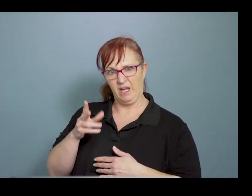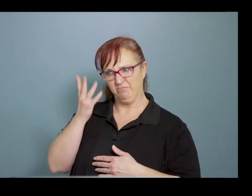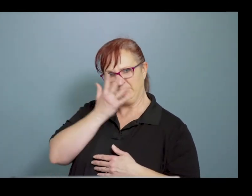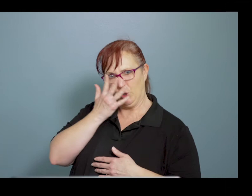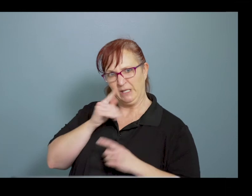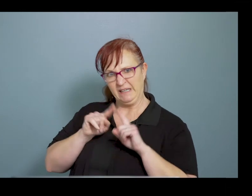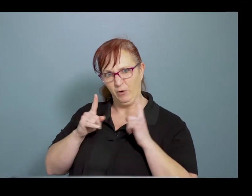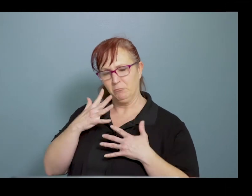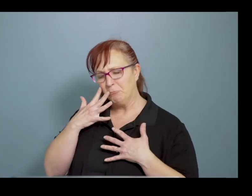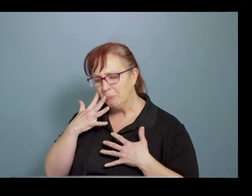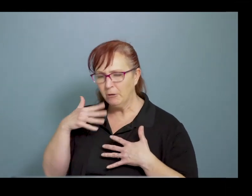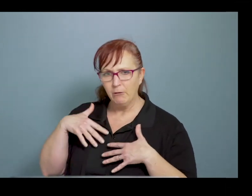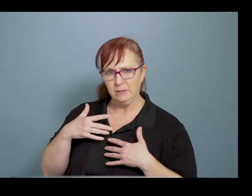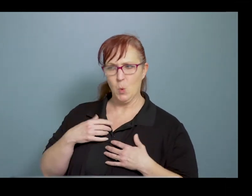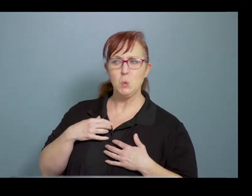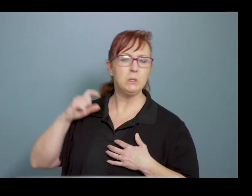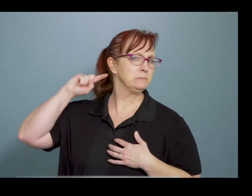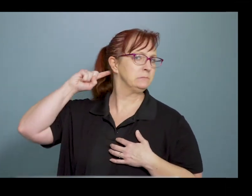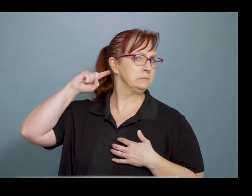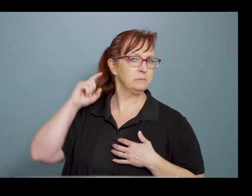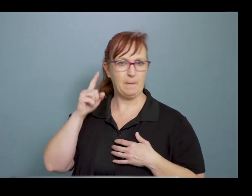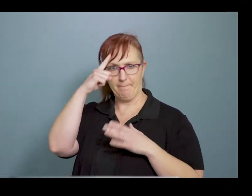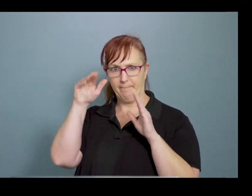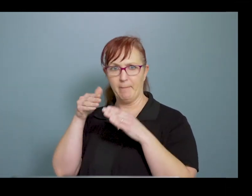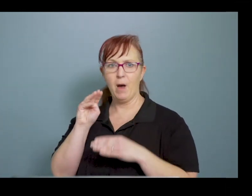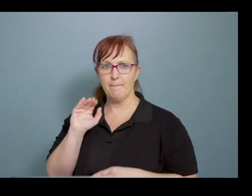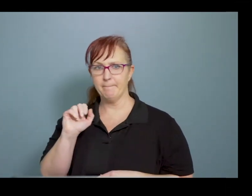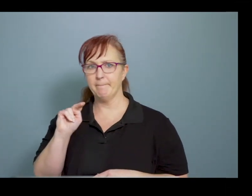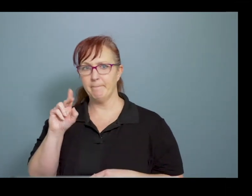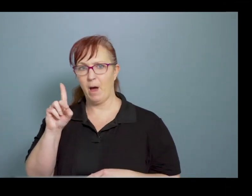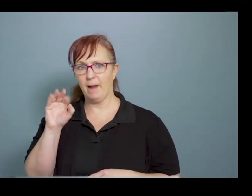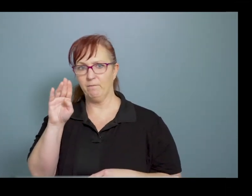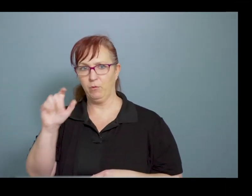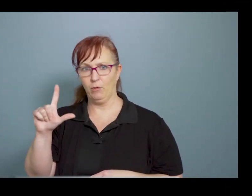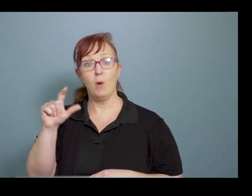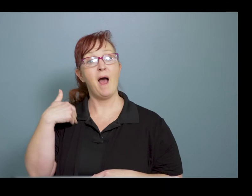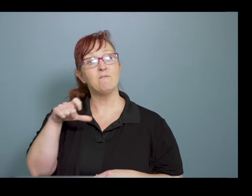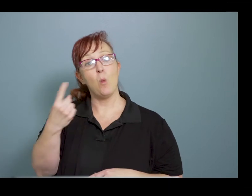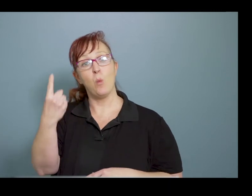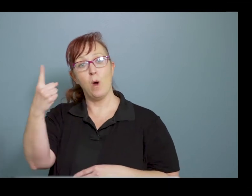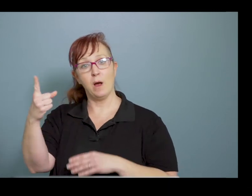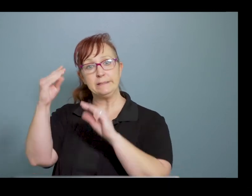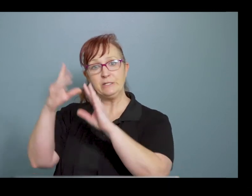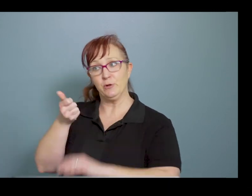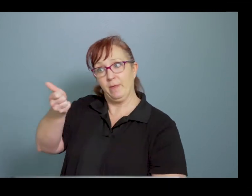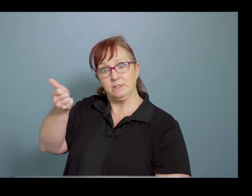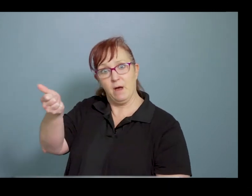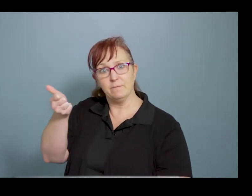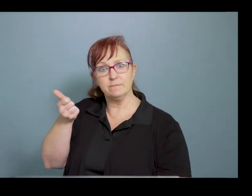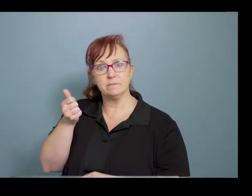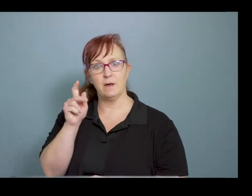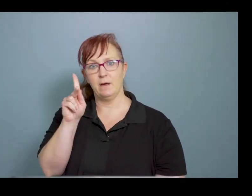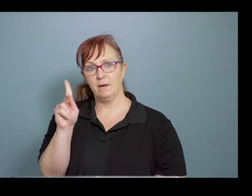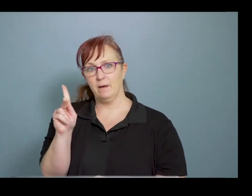to be mindful of those around us. I want to get to Kelly's question because I think that's really relevant for a lot of us. What can we do?